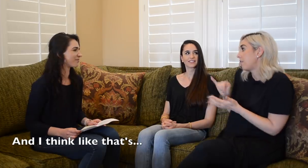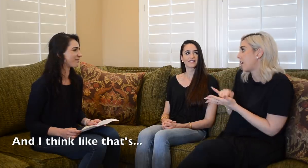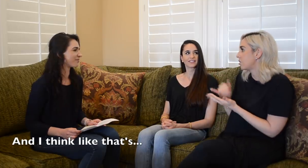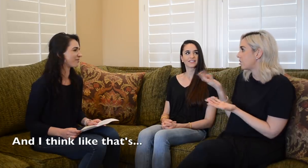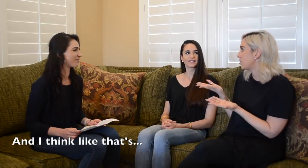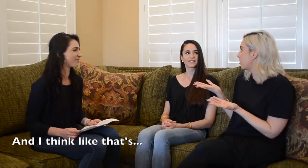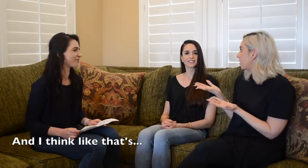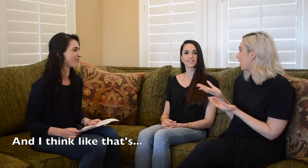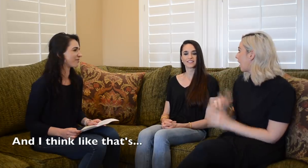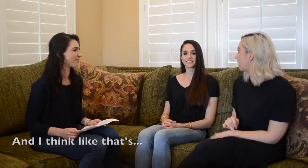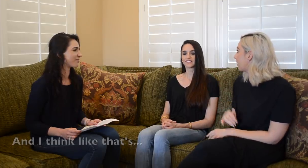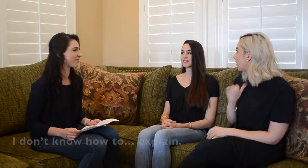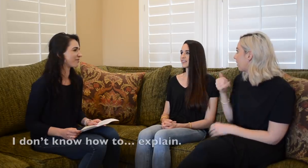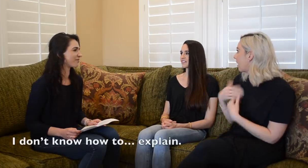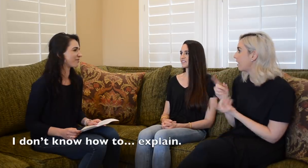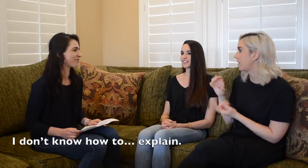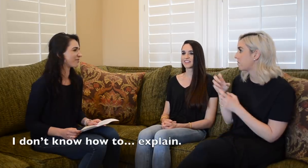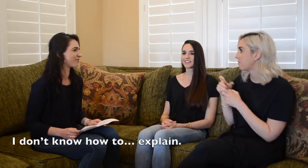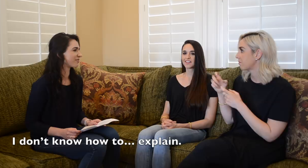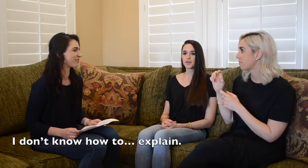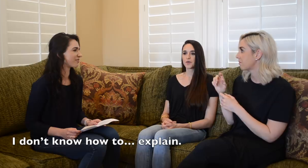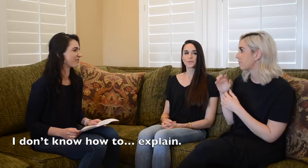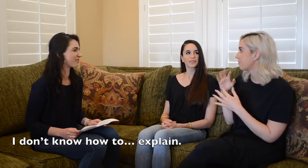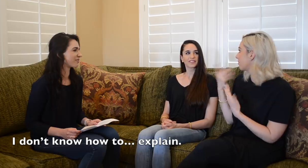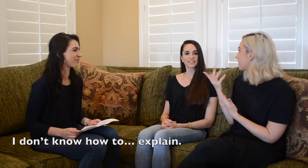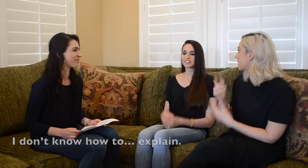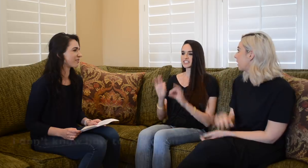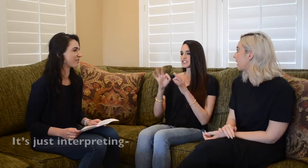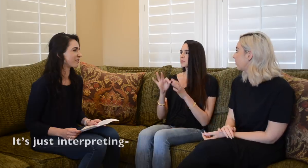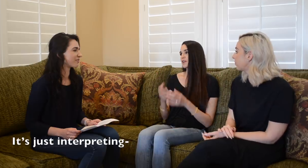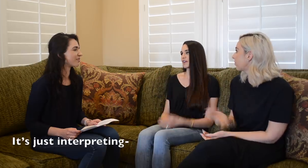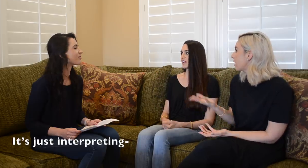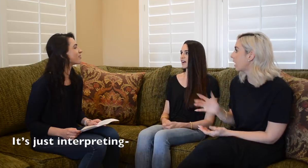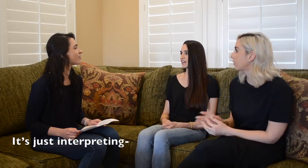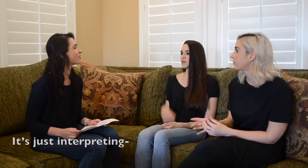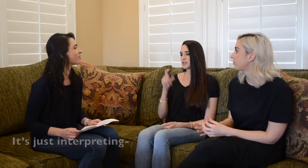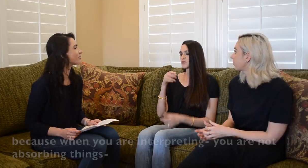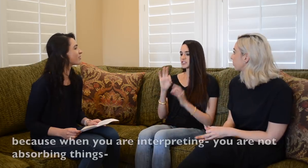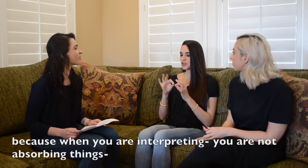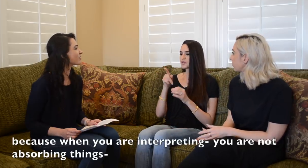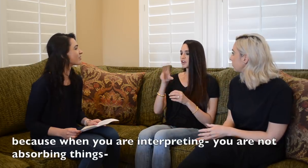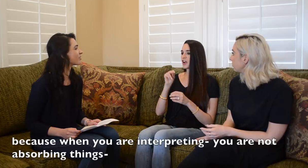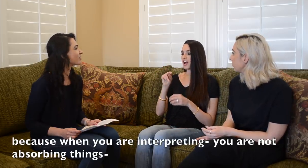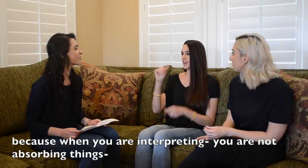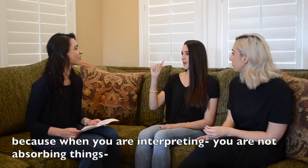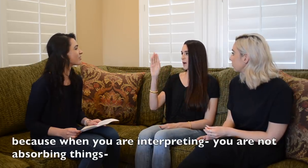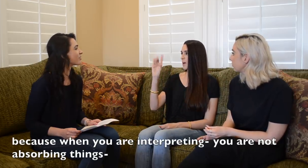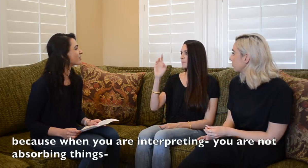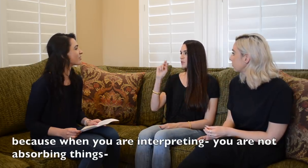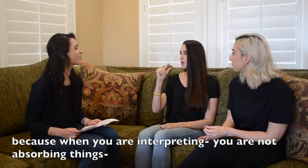that, I don't know how to... Well, just interpreting, yeah. Because when you're interpreting, you're not